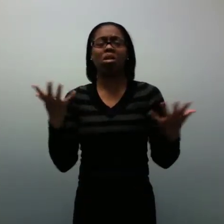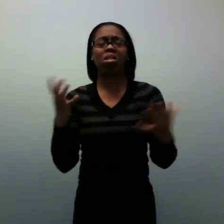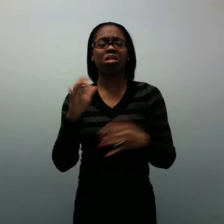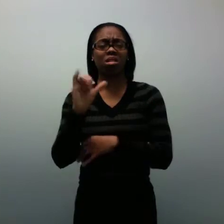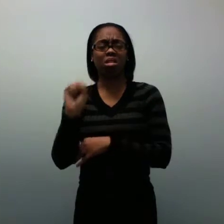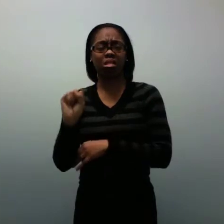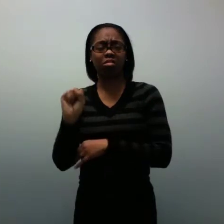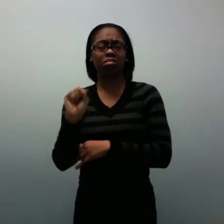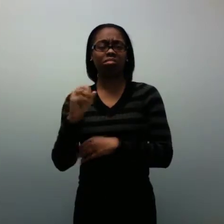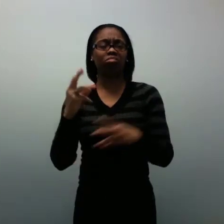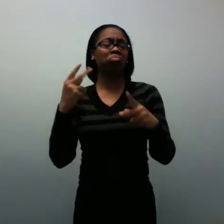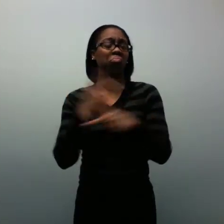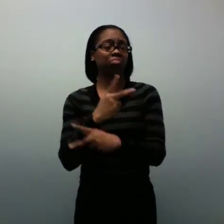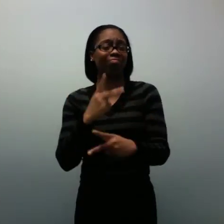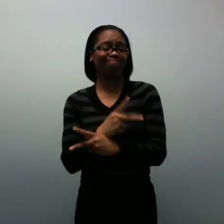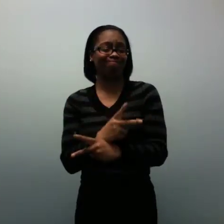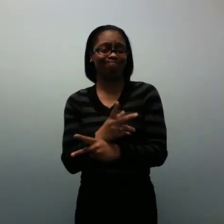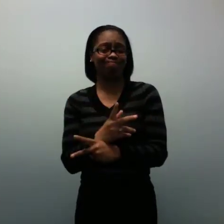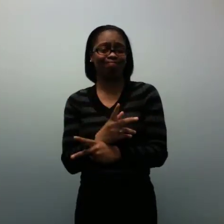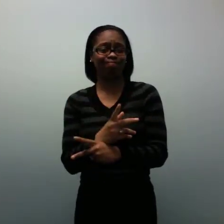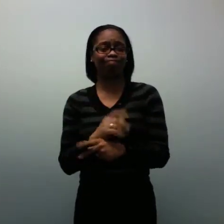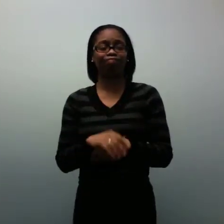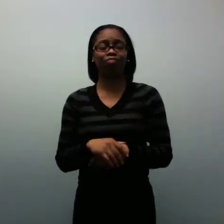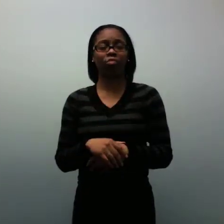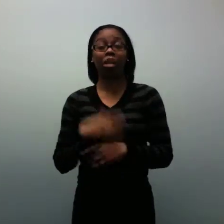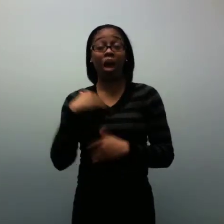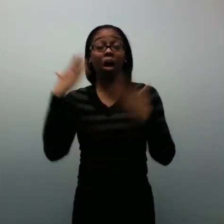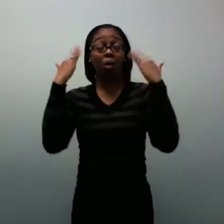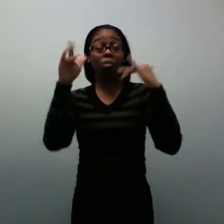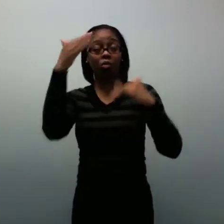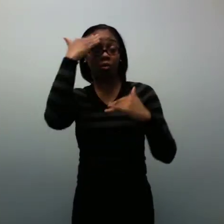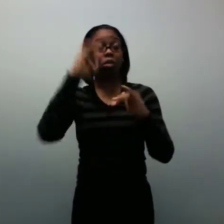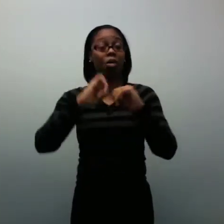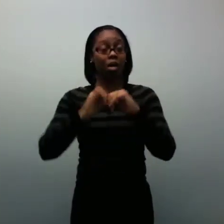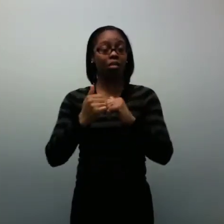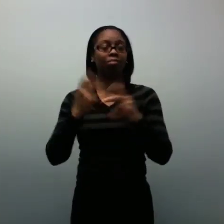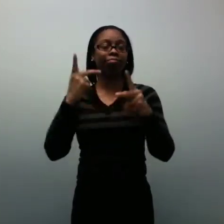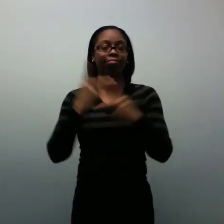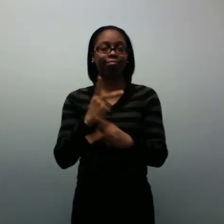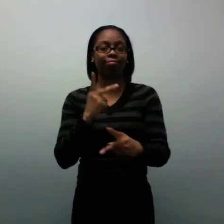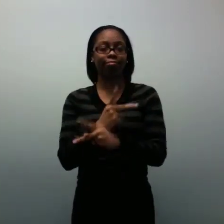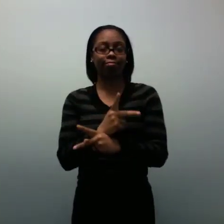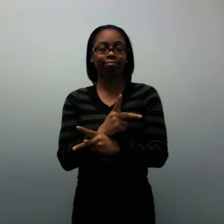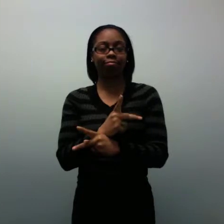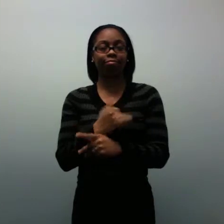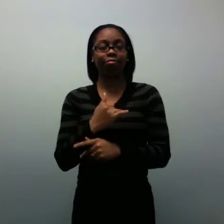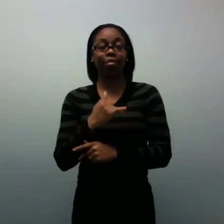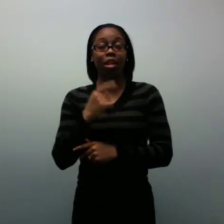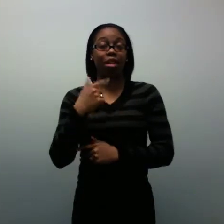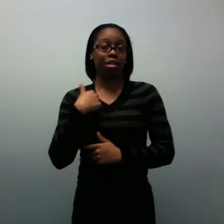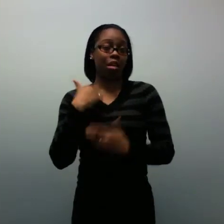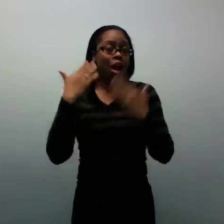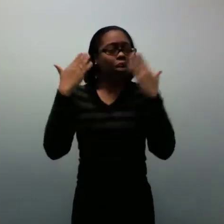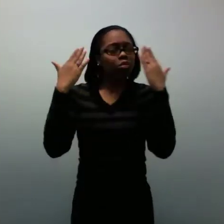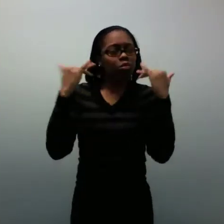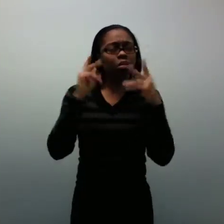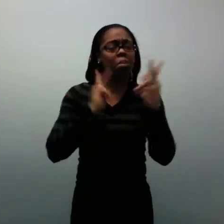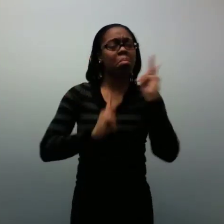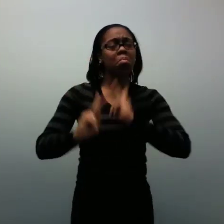multiplication? Now, hopefully, you know how to multiply. That's the assumption I'm making here, that people who are watching this tape, whether you are